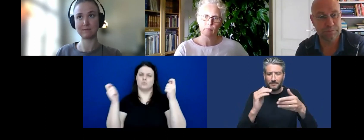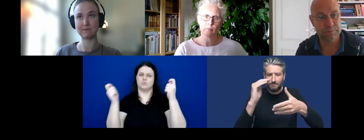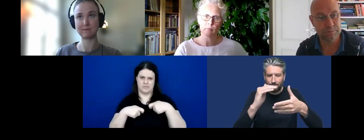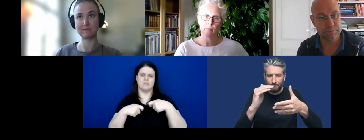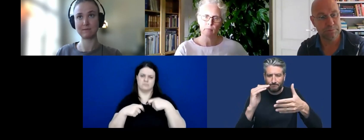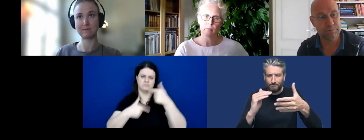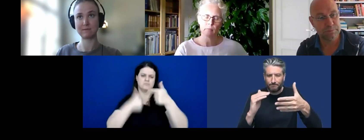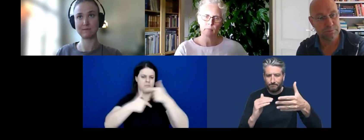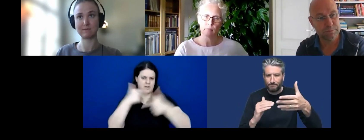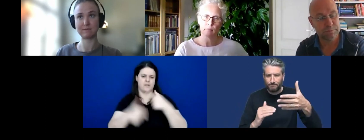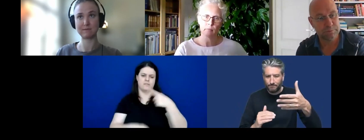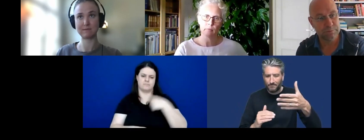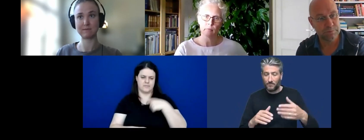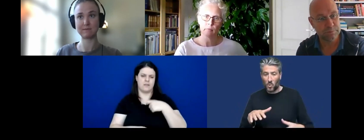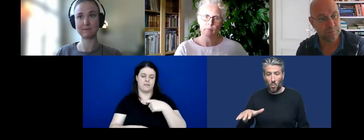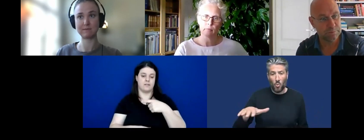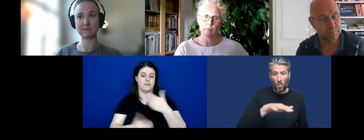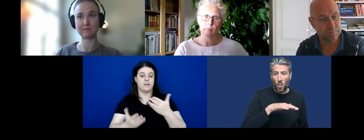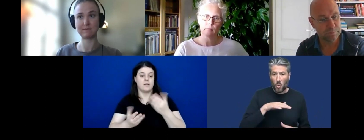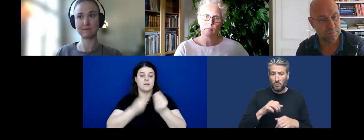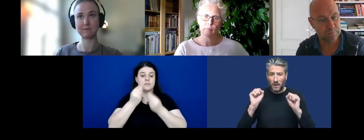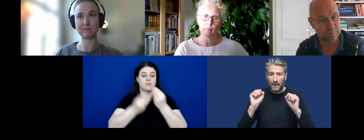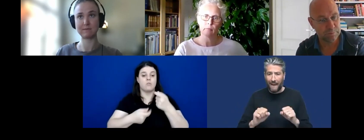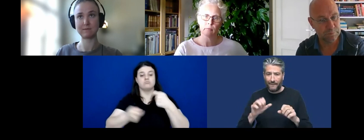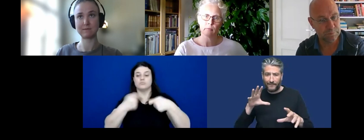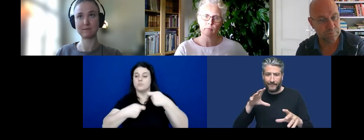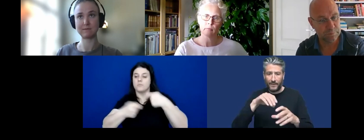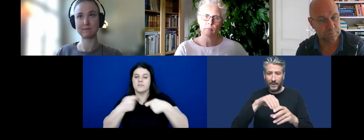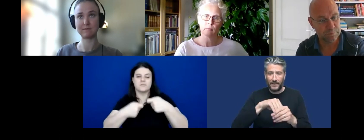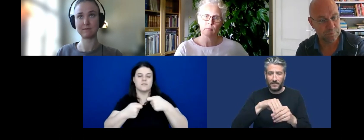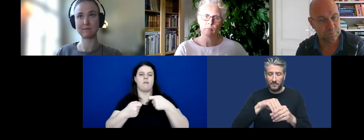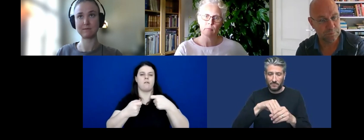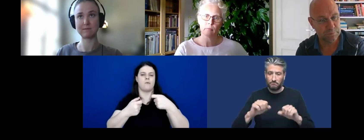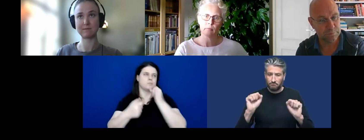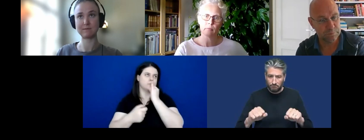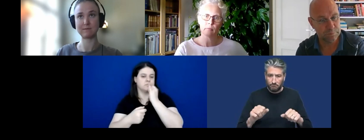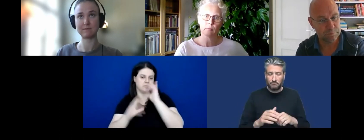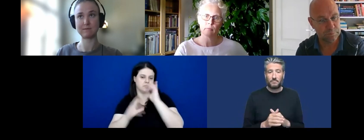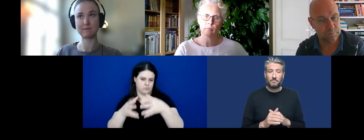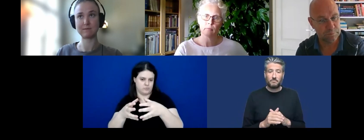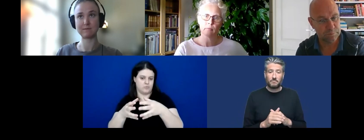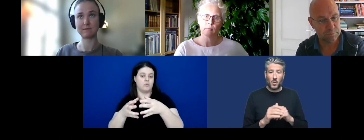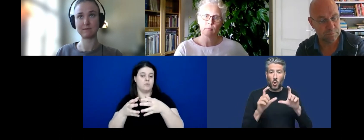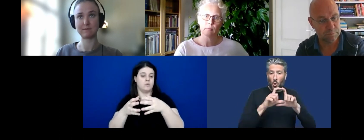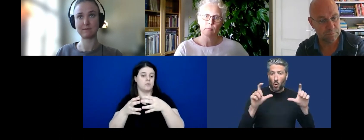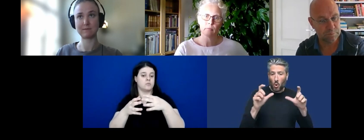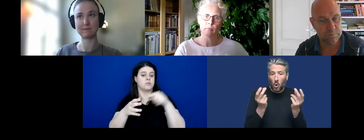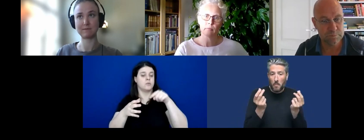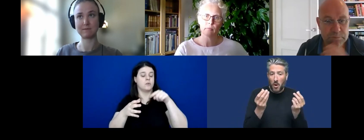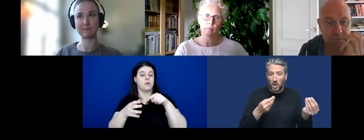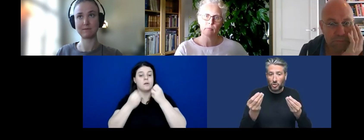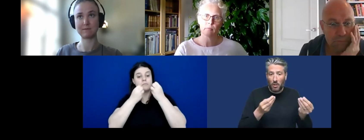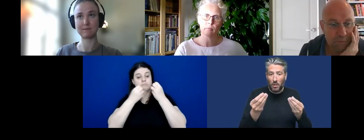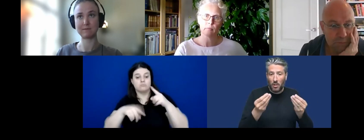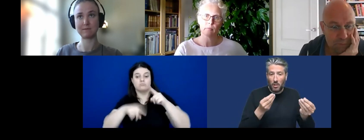the commercial layer, we have to, I think it's very good when a product can